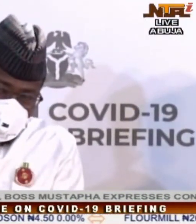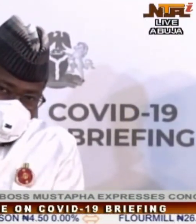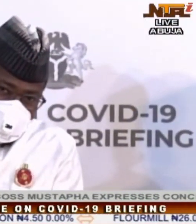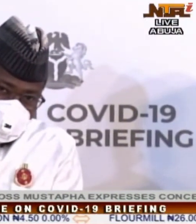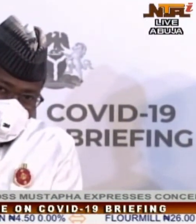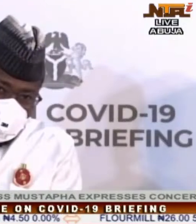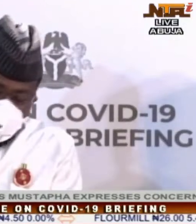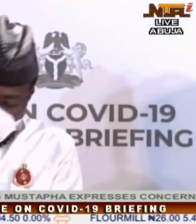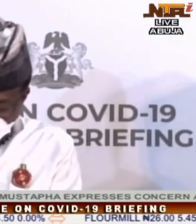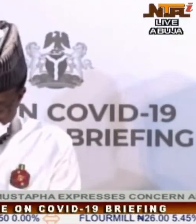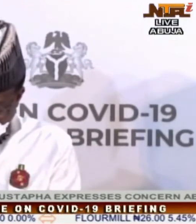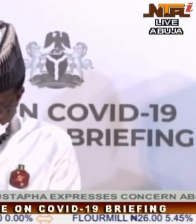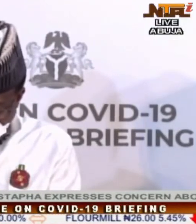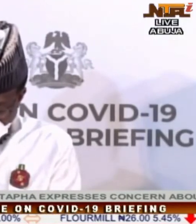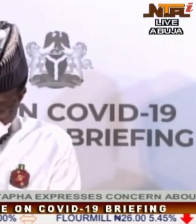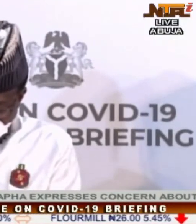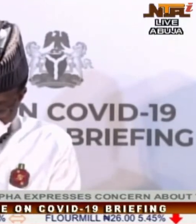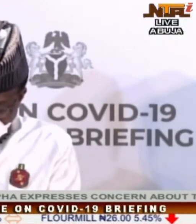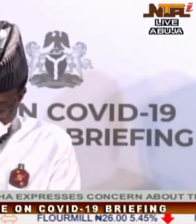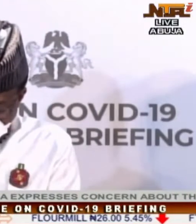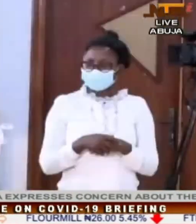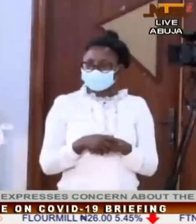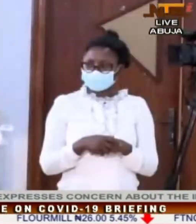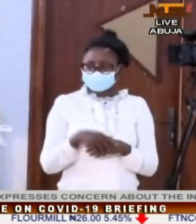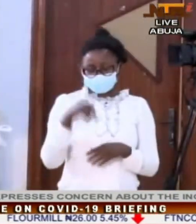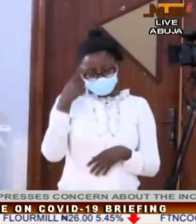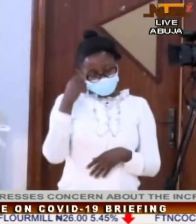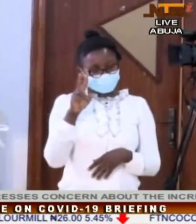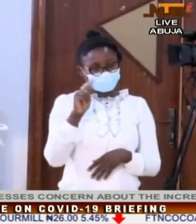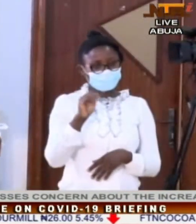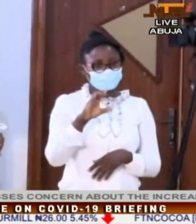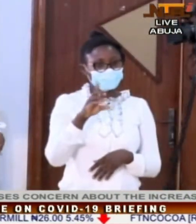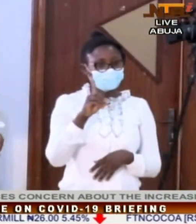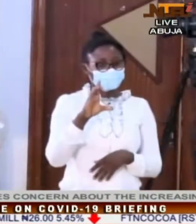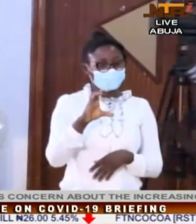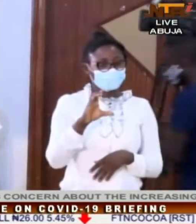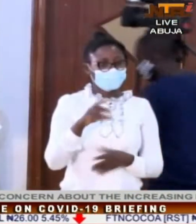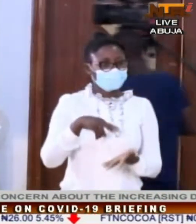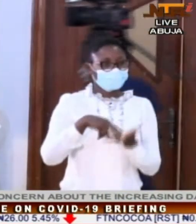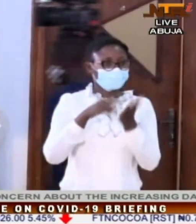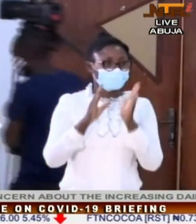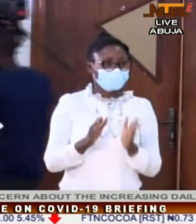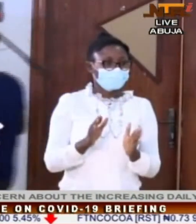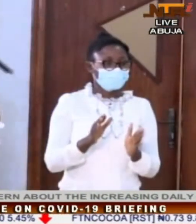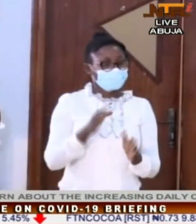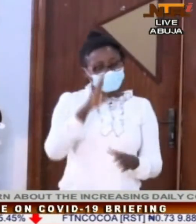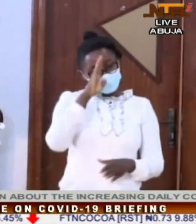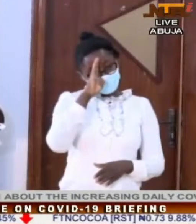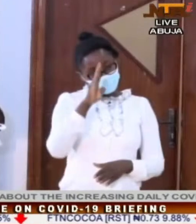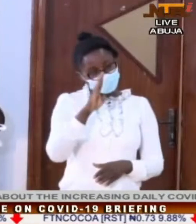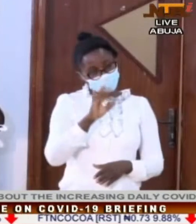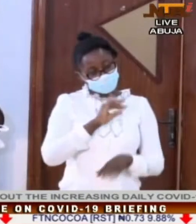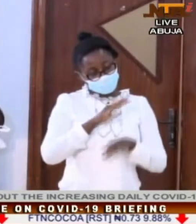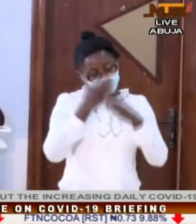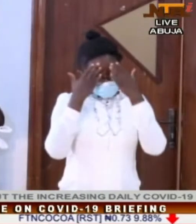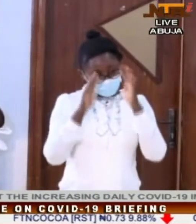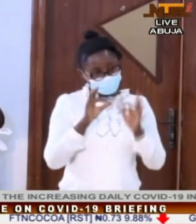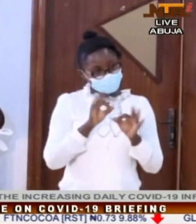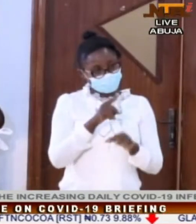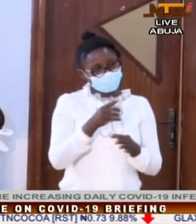herd immunity. Thank you. For the NCDC representative, I don't know if you would like